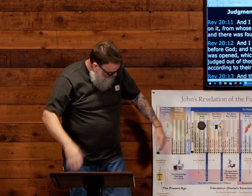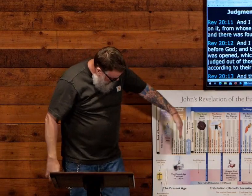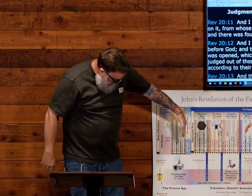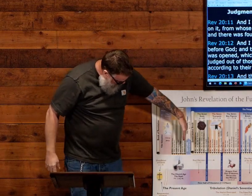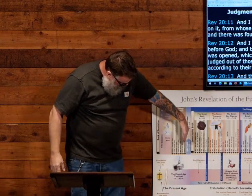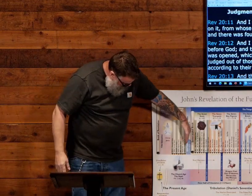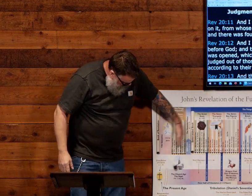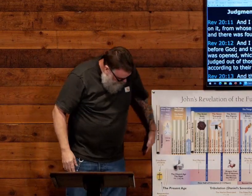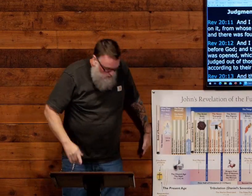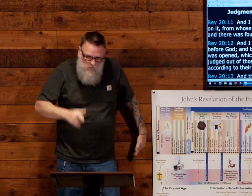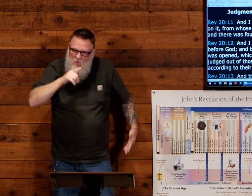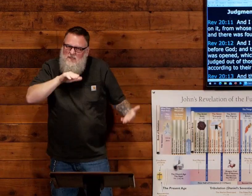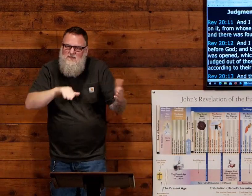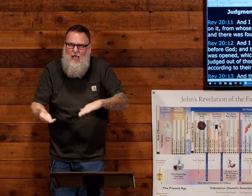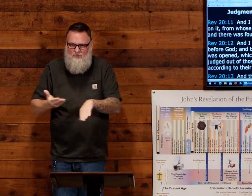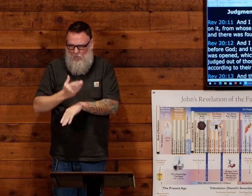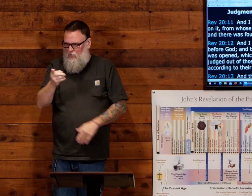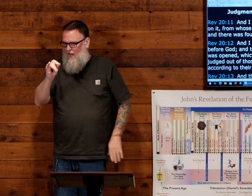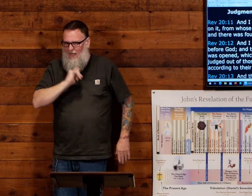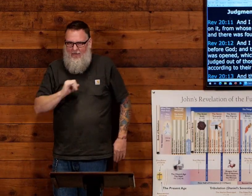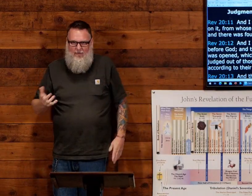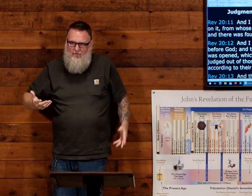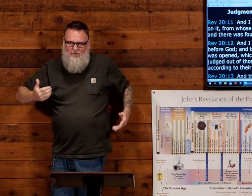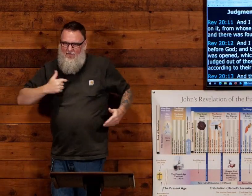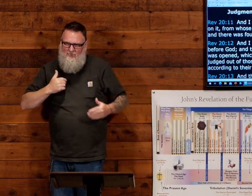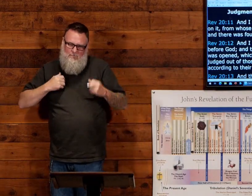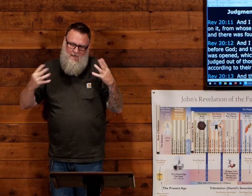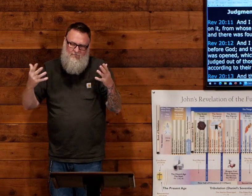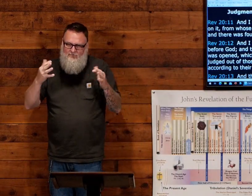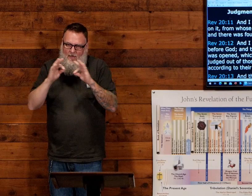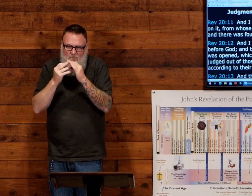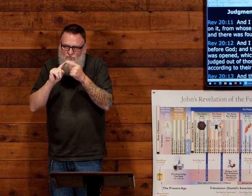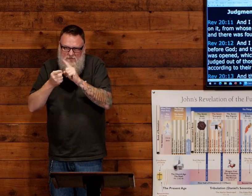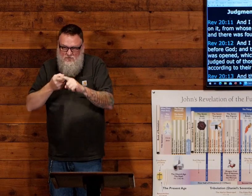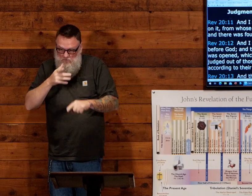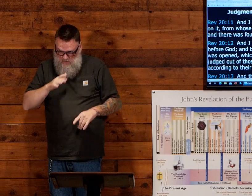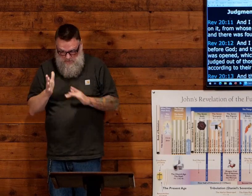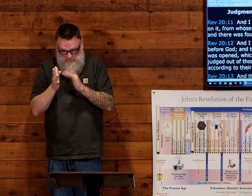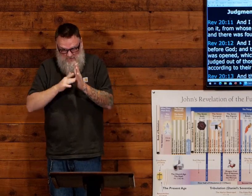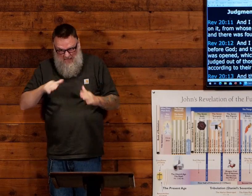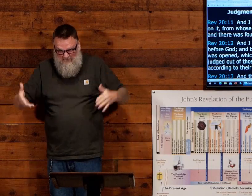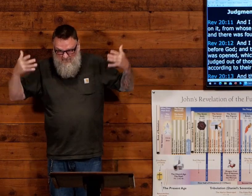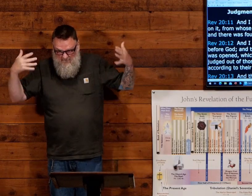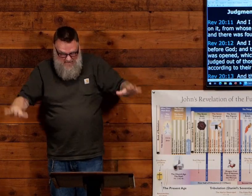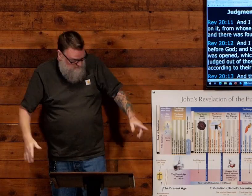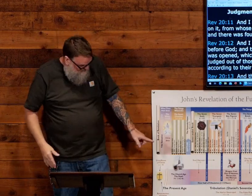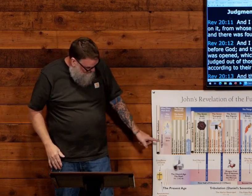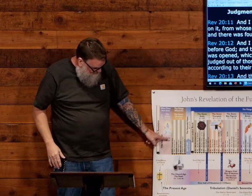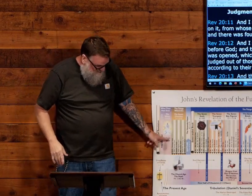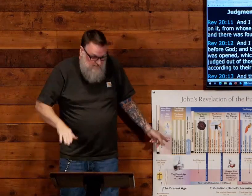first. There are going to be a lot of people that died, Christians that died before the rapture